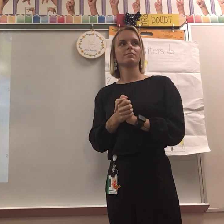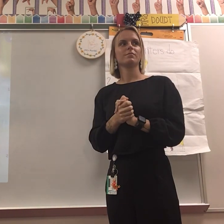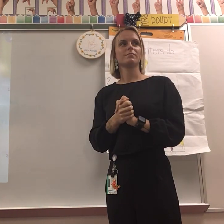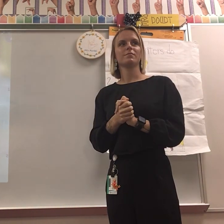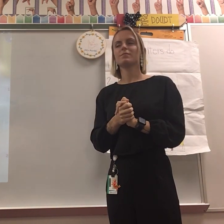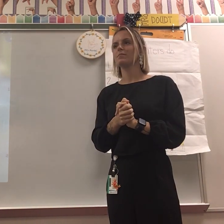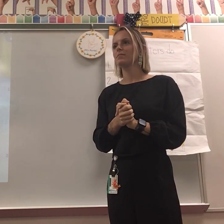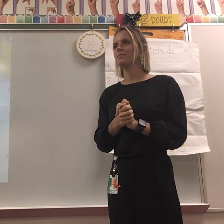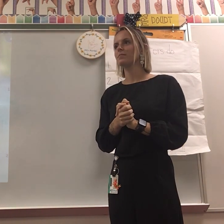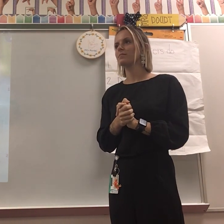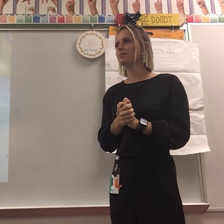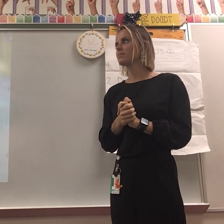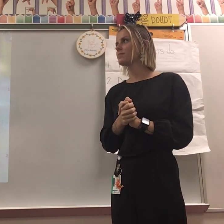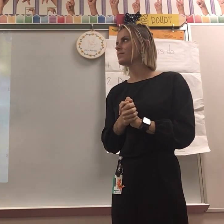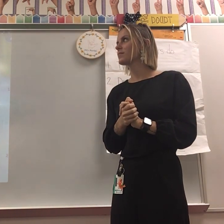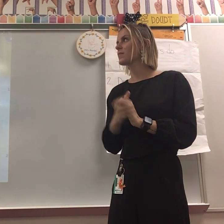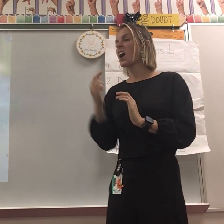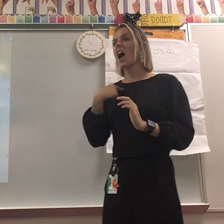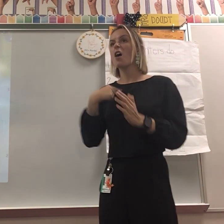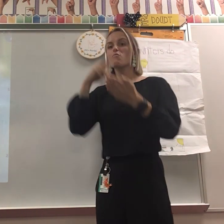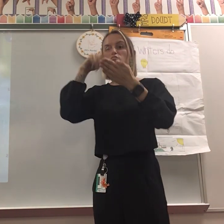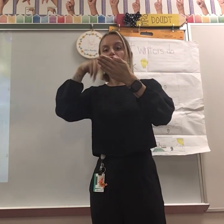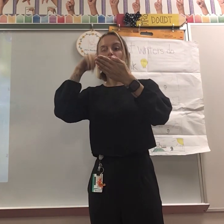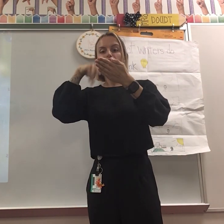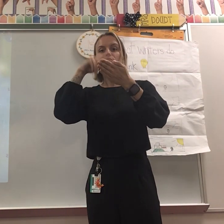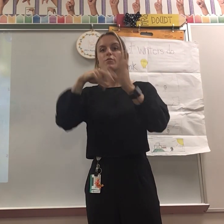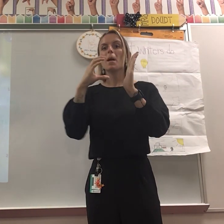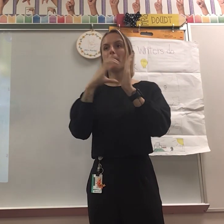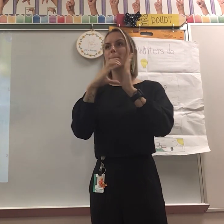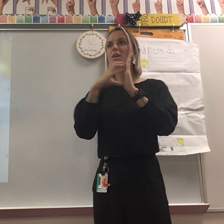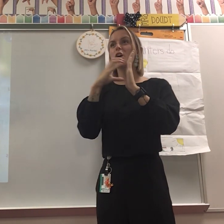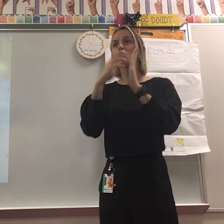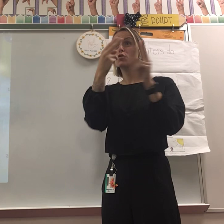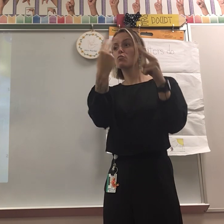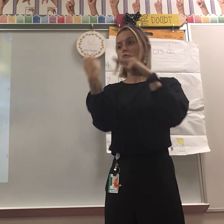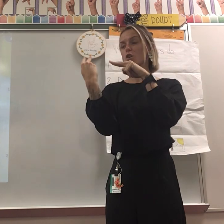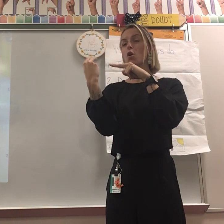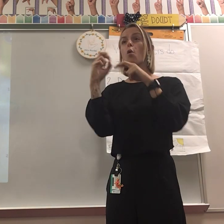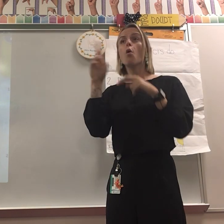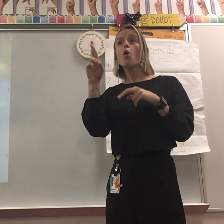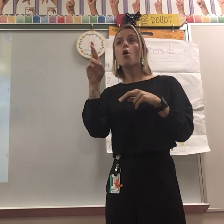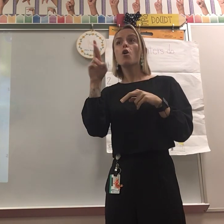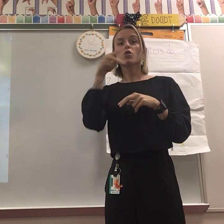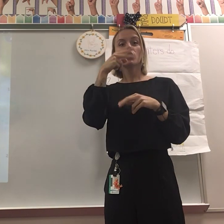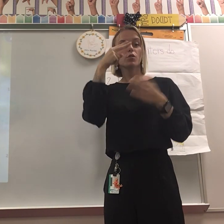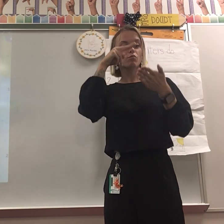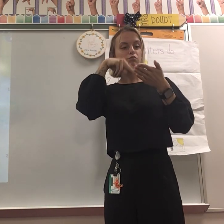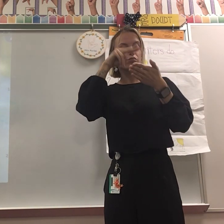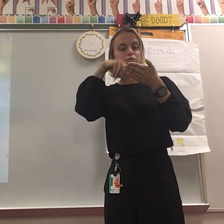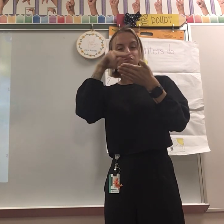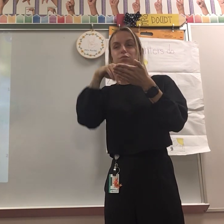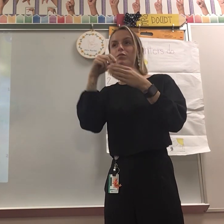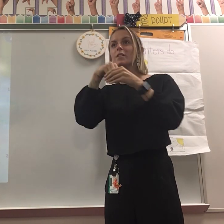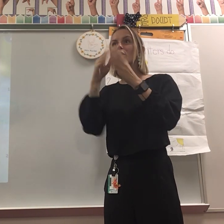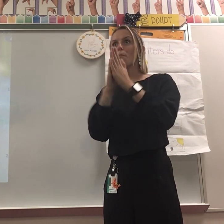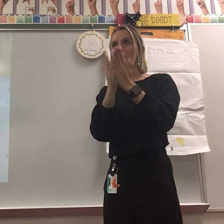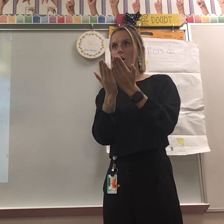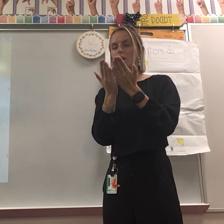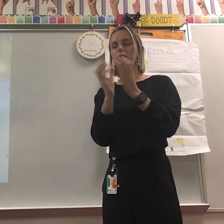Okay. I'm going to read this paragraph. You may look up here or you may follow along in reading your book. Okay, so this